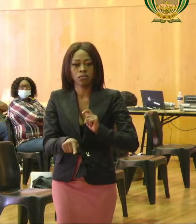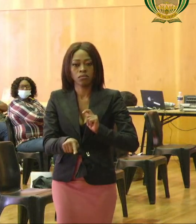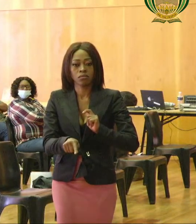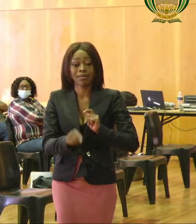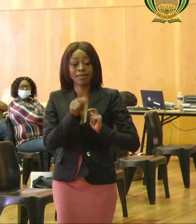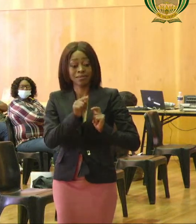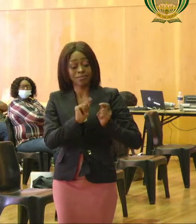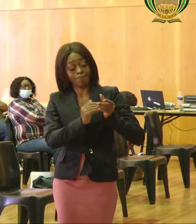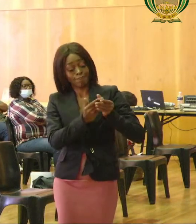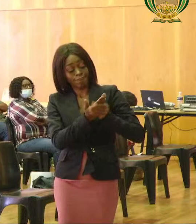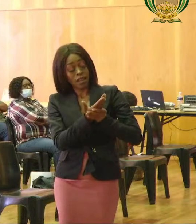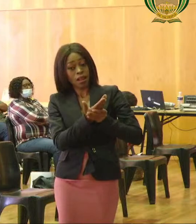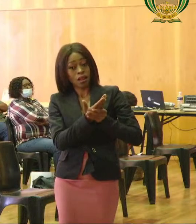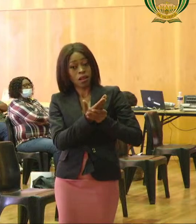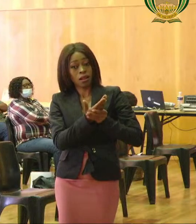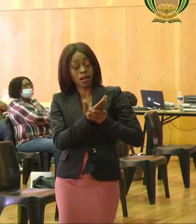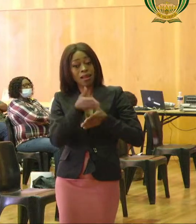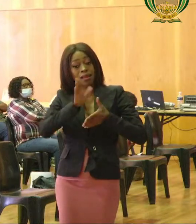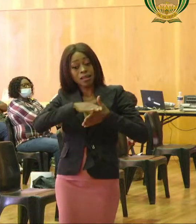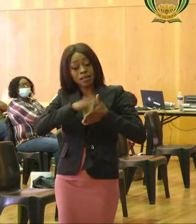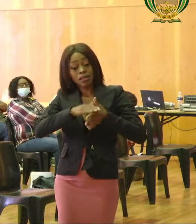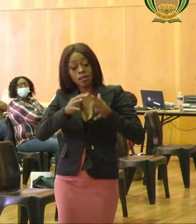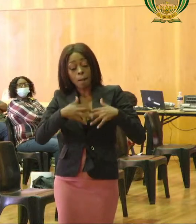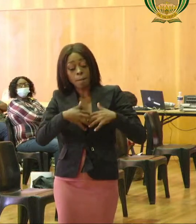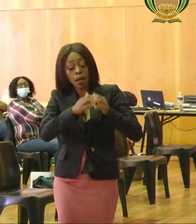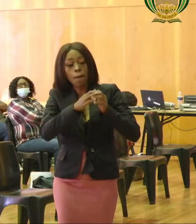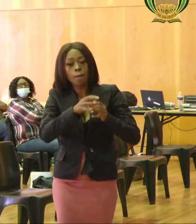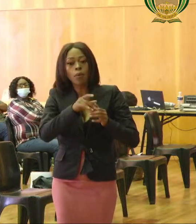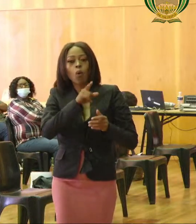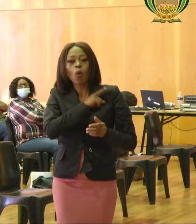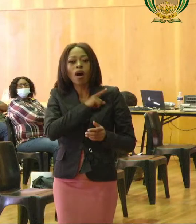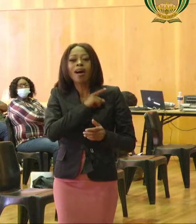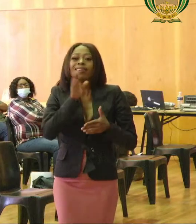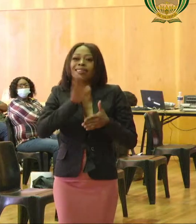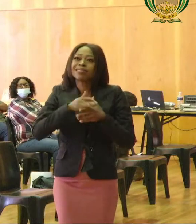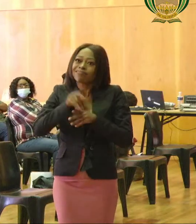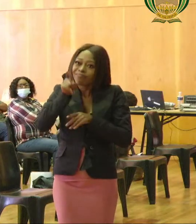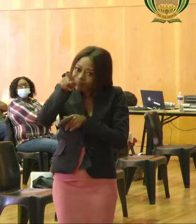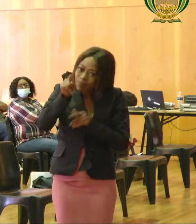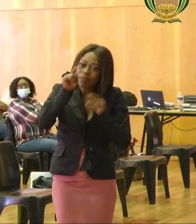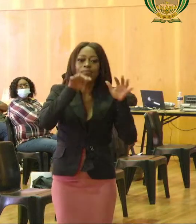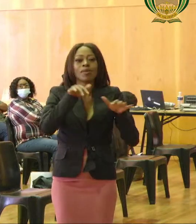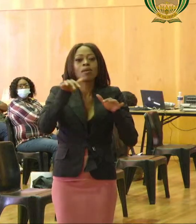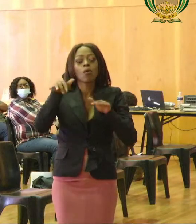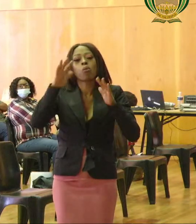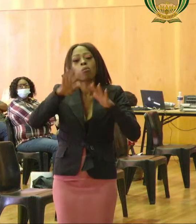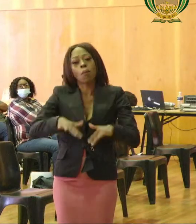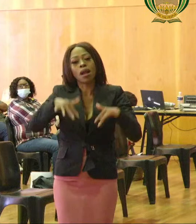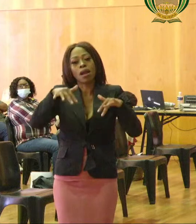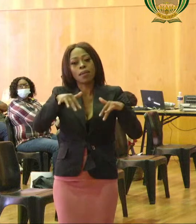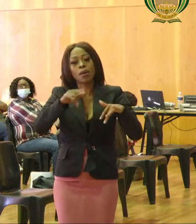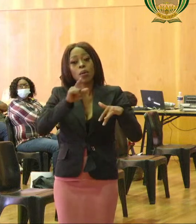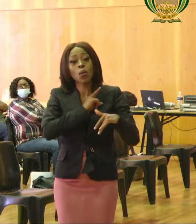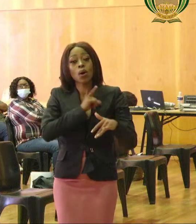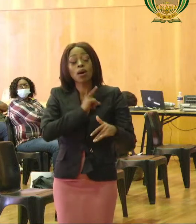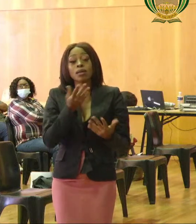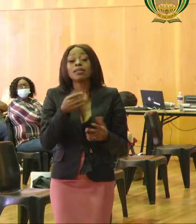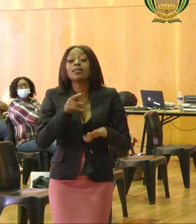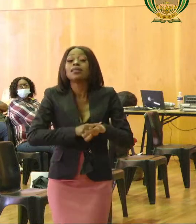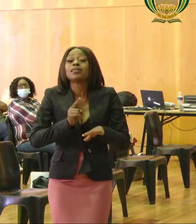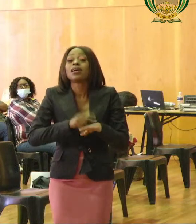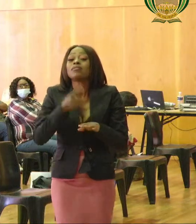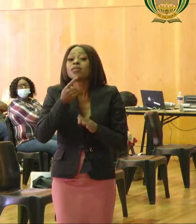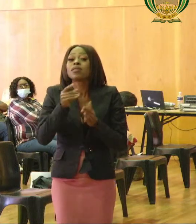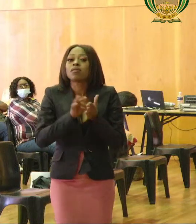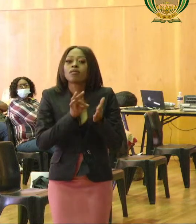Le bill ubangela ibe khona zizizathu zabantu abasepalamente. Because the time kuthiwa kuzawuvotwa